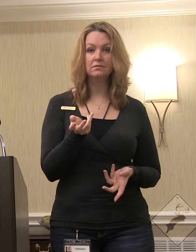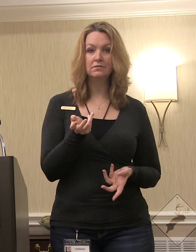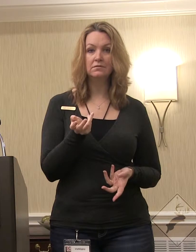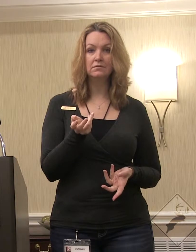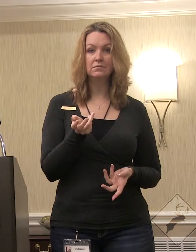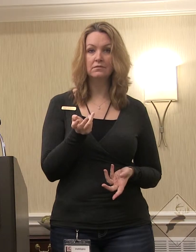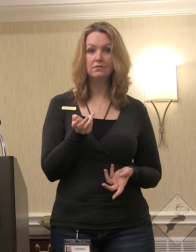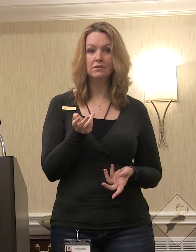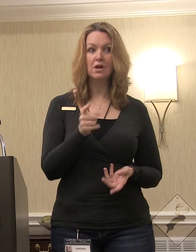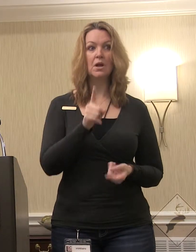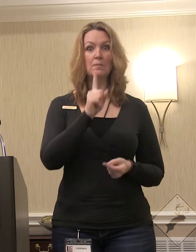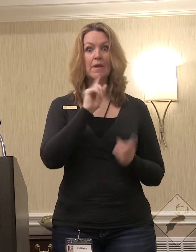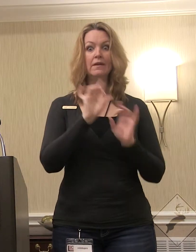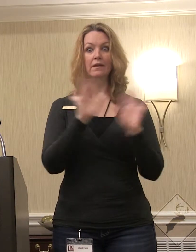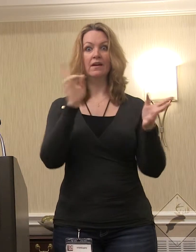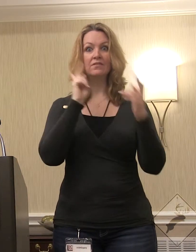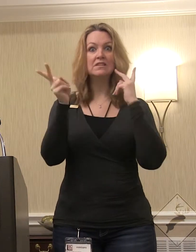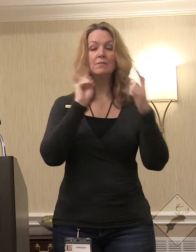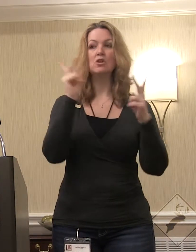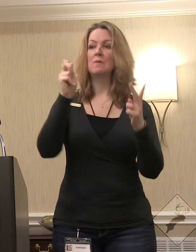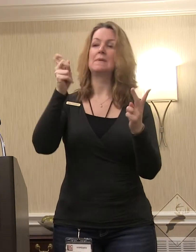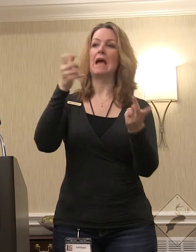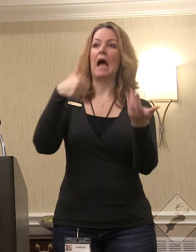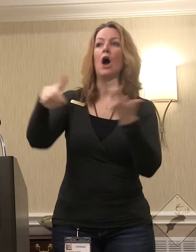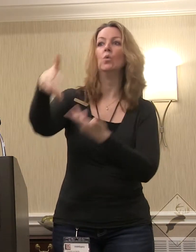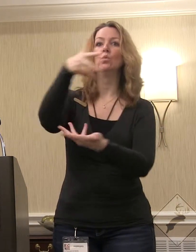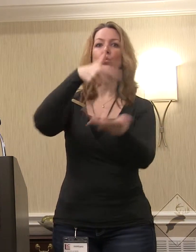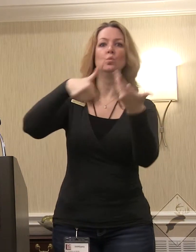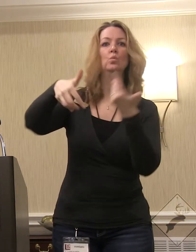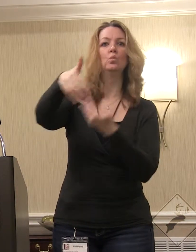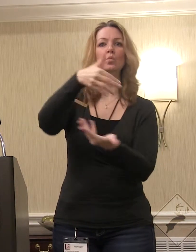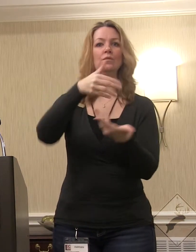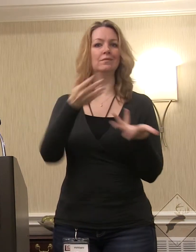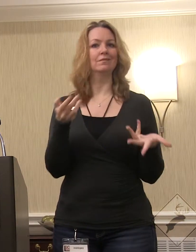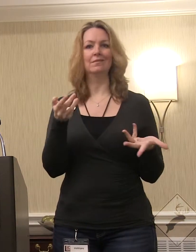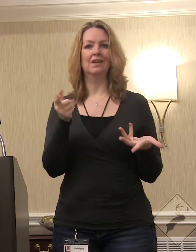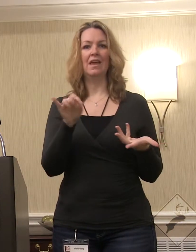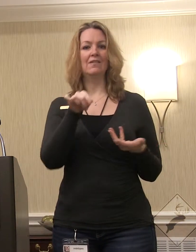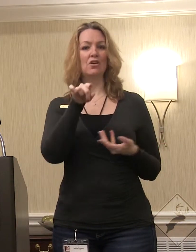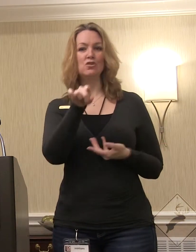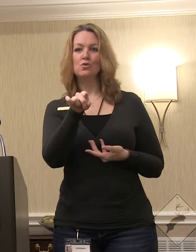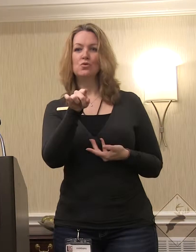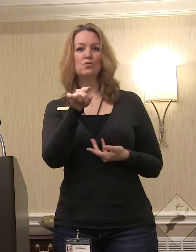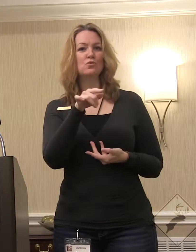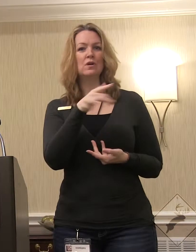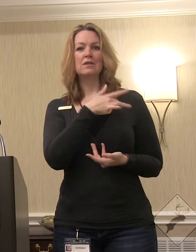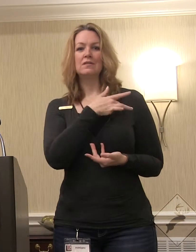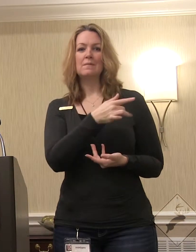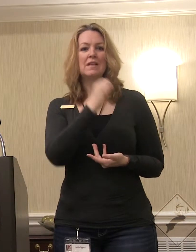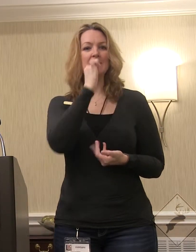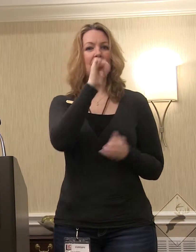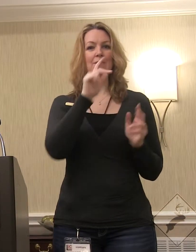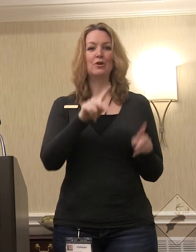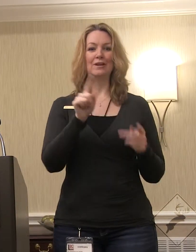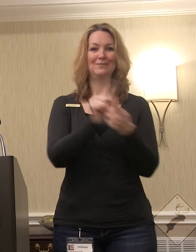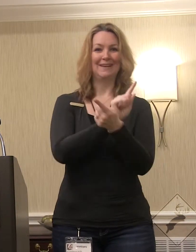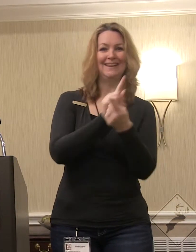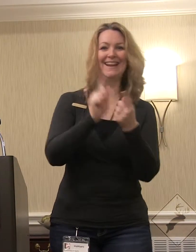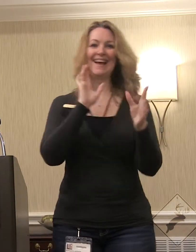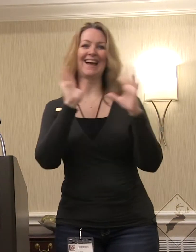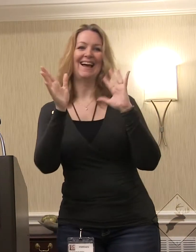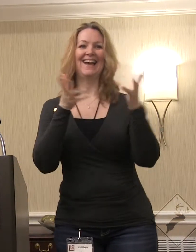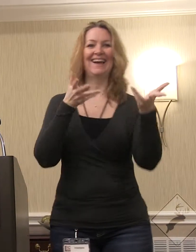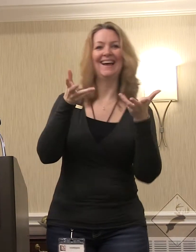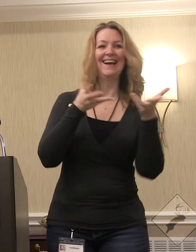Be visible. You got to be out there. If you're not the kind of person who's going to be meet and greet and